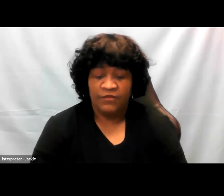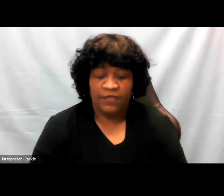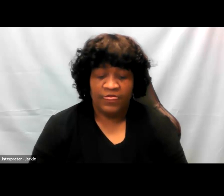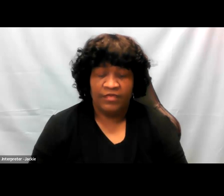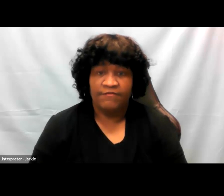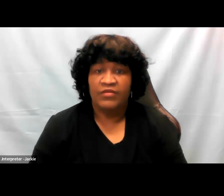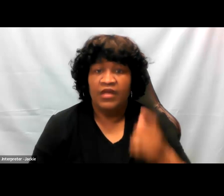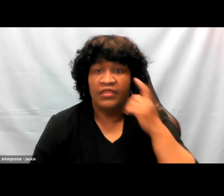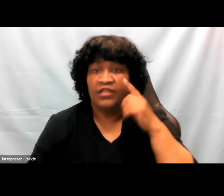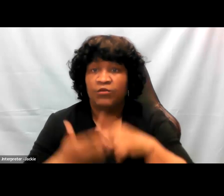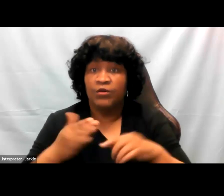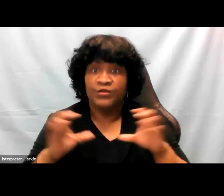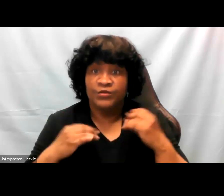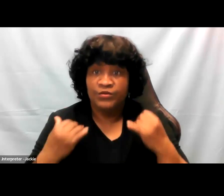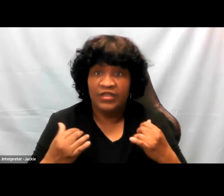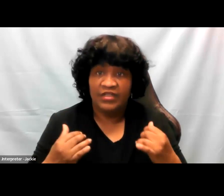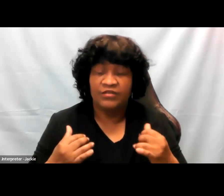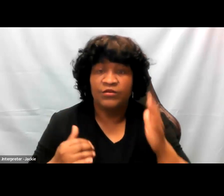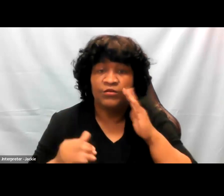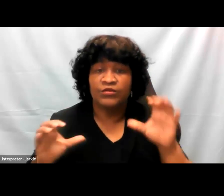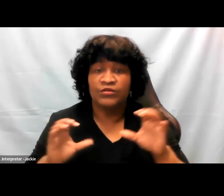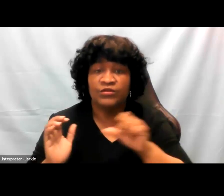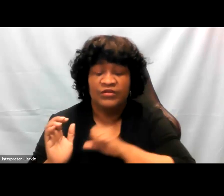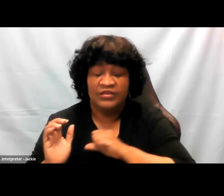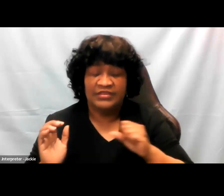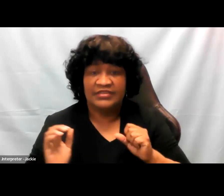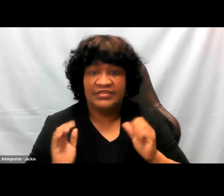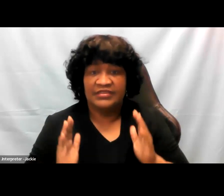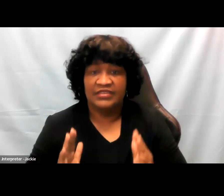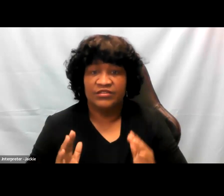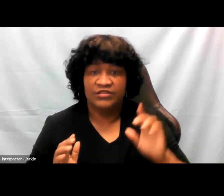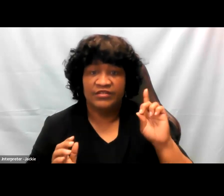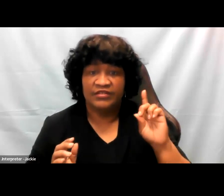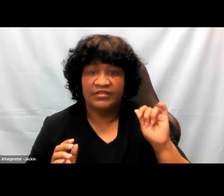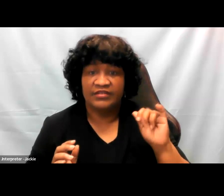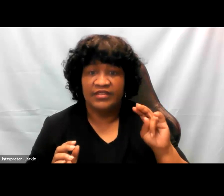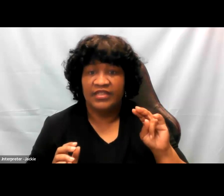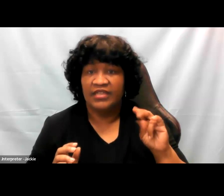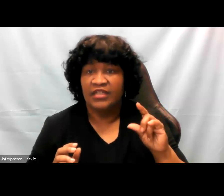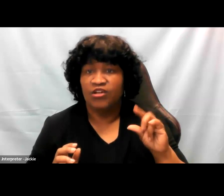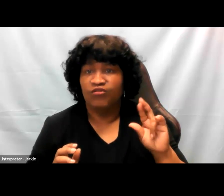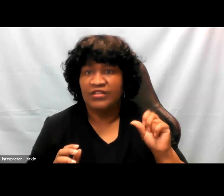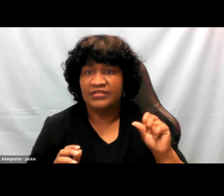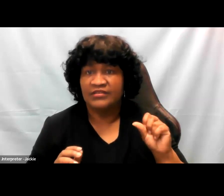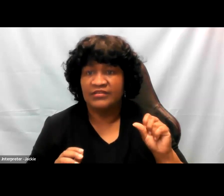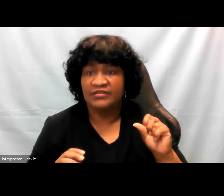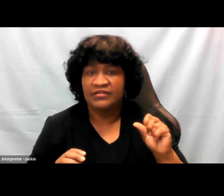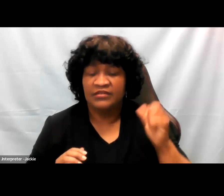I think what we'll do is we'll do Senator Dingra's presentation on